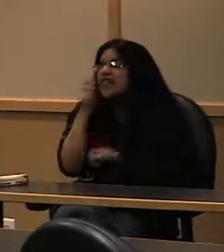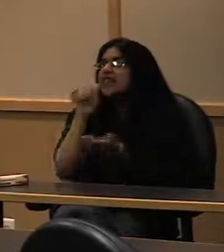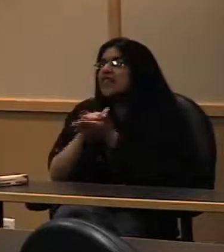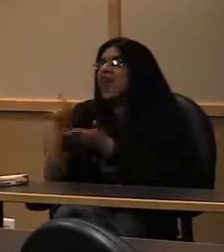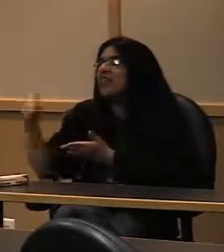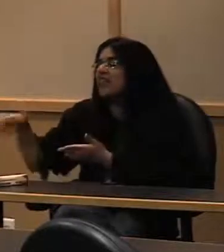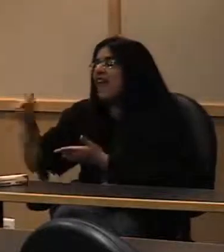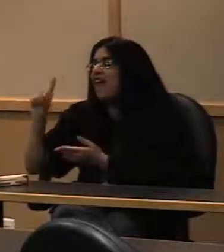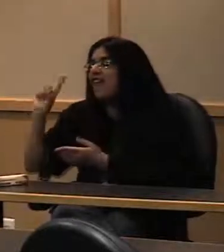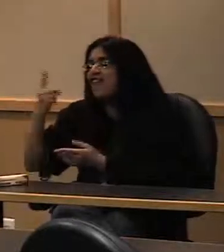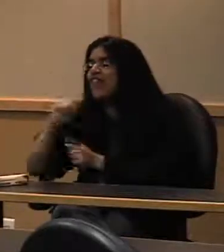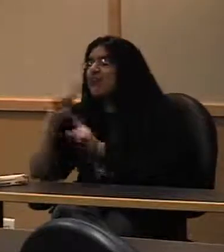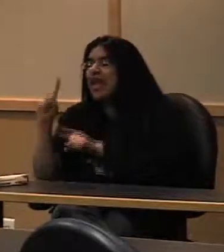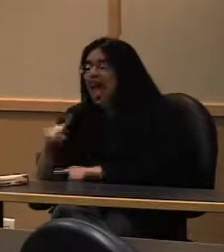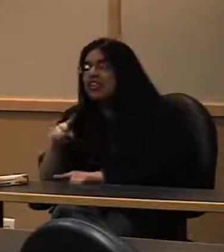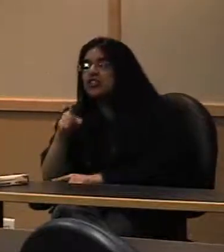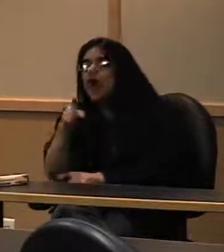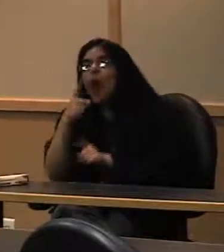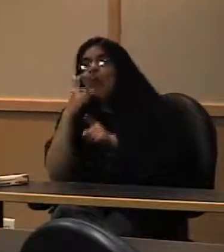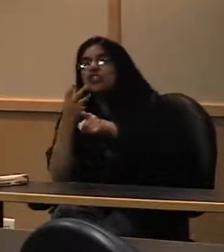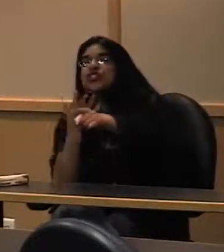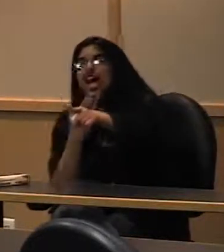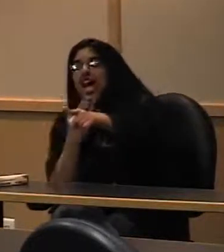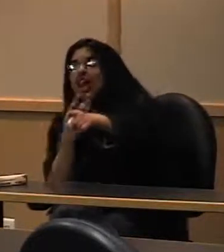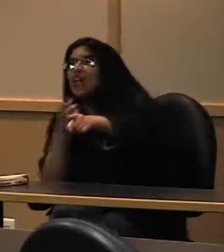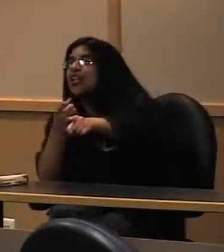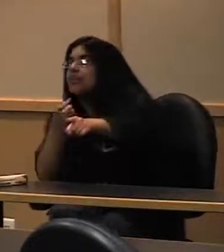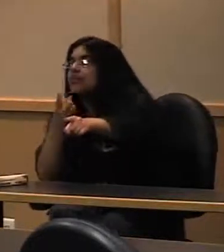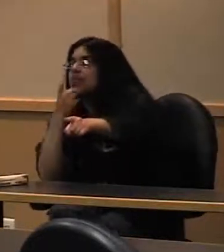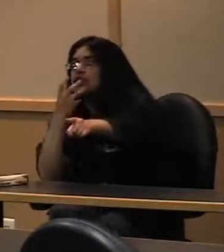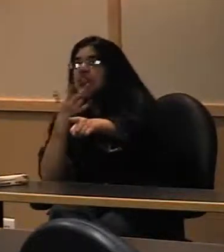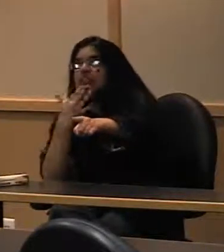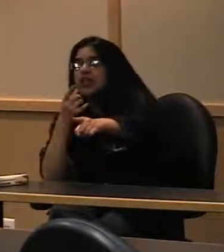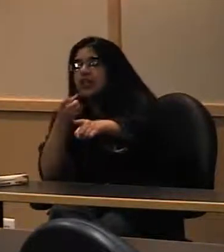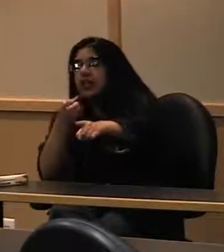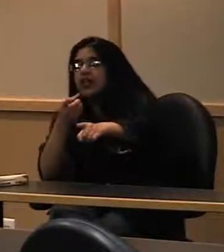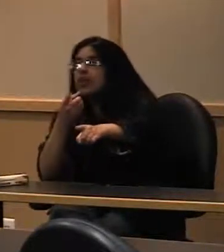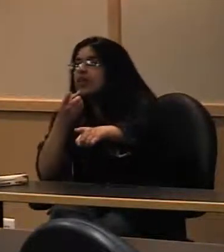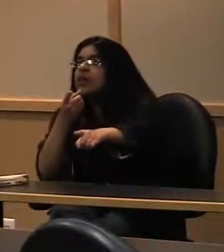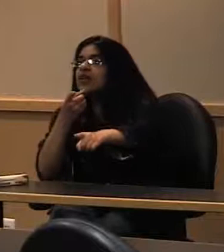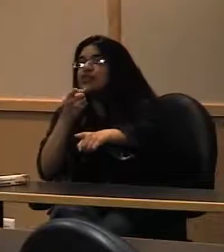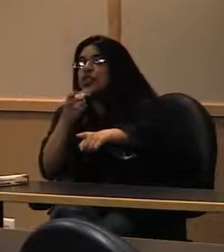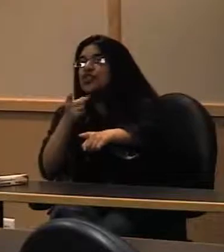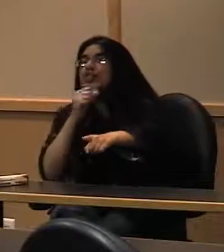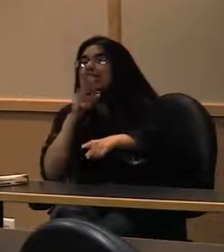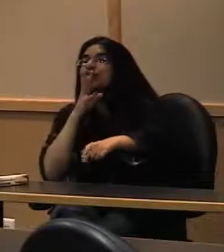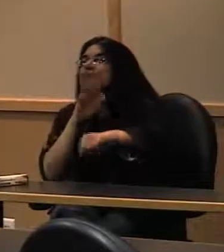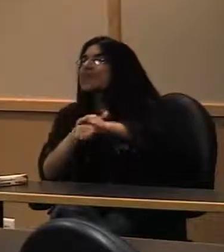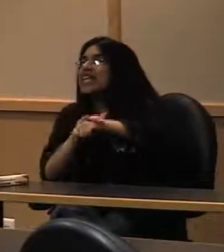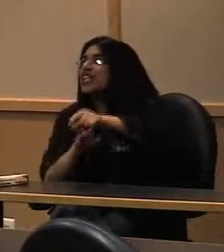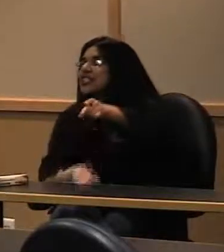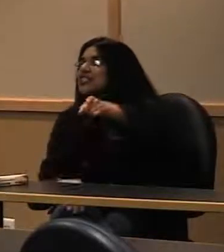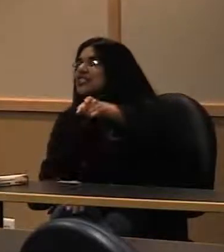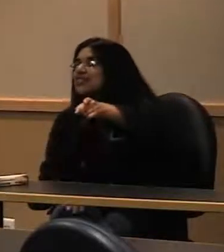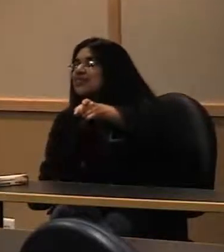And it's interesting that their first reaction is, oh, because of the color of your skin, you don't speak